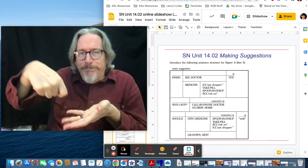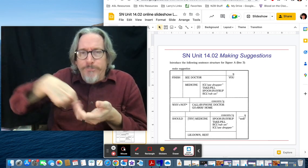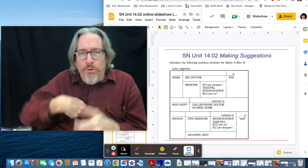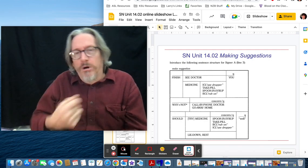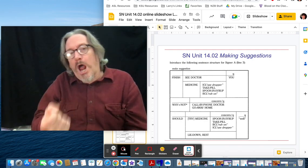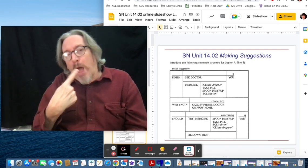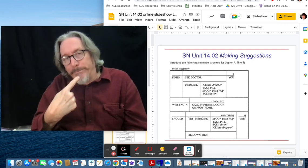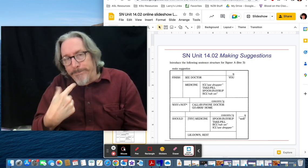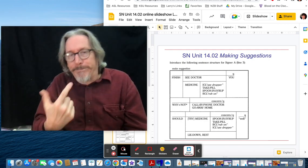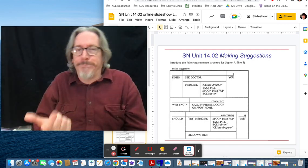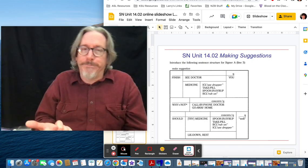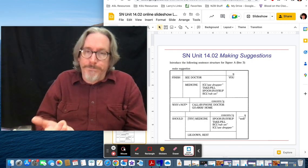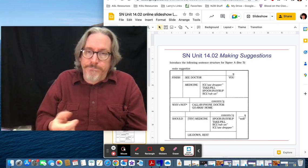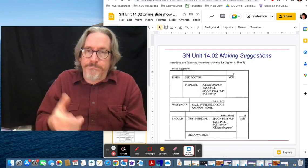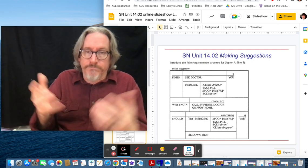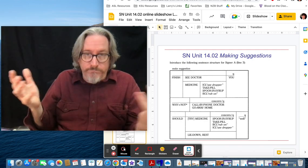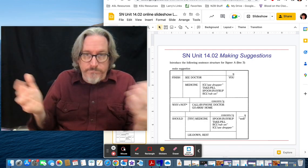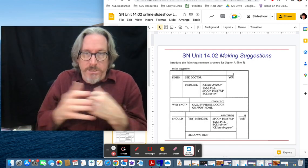Or